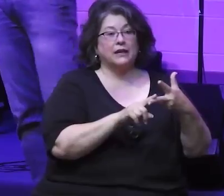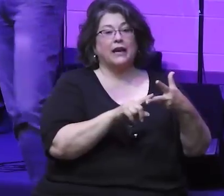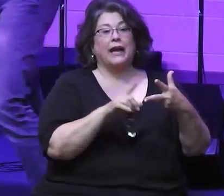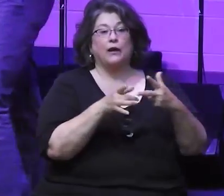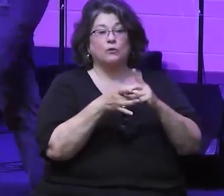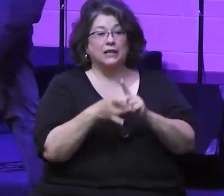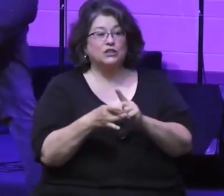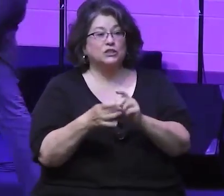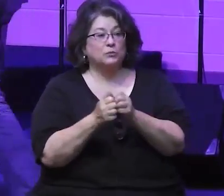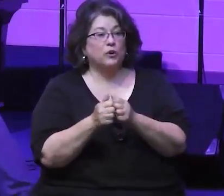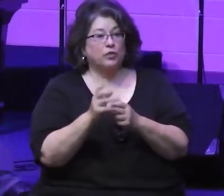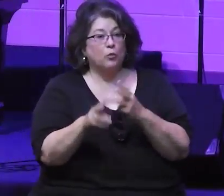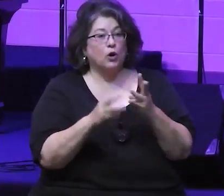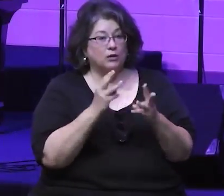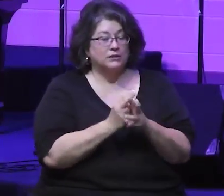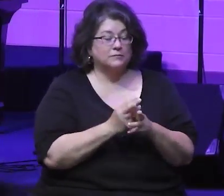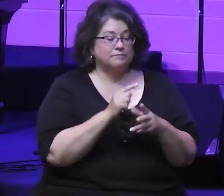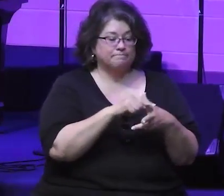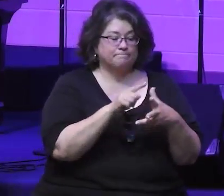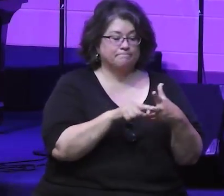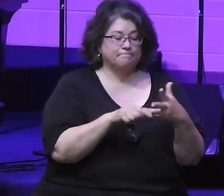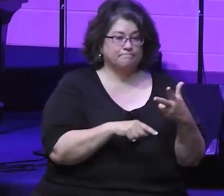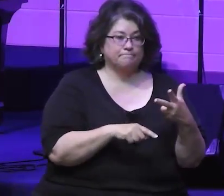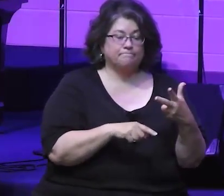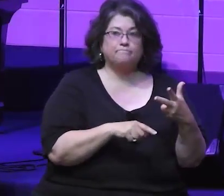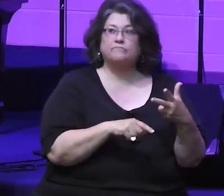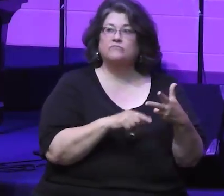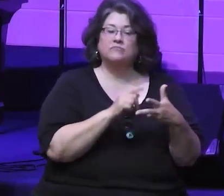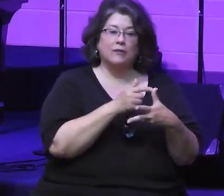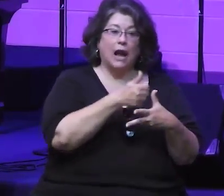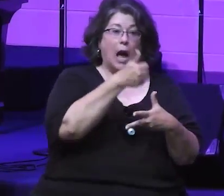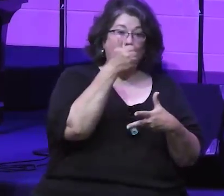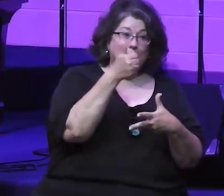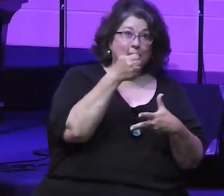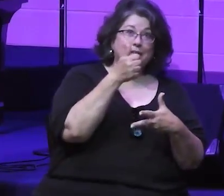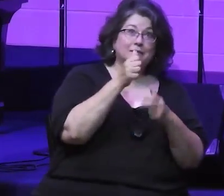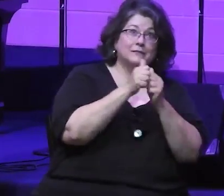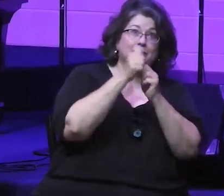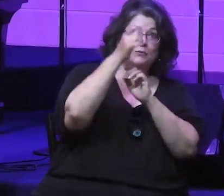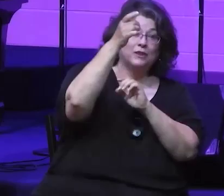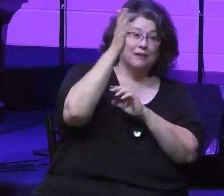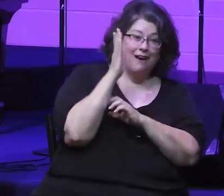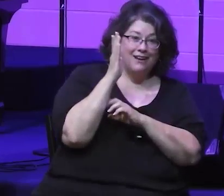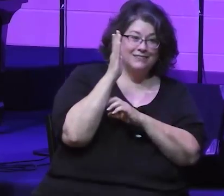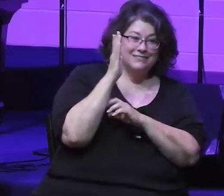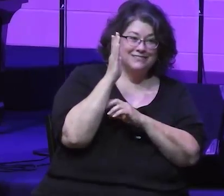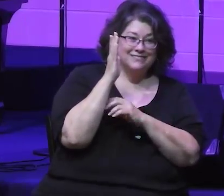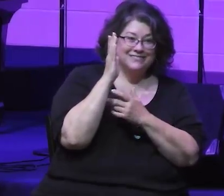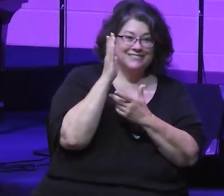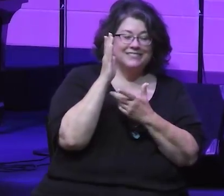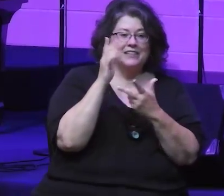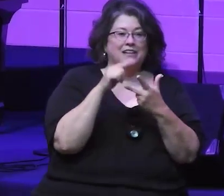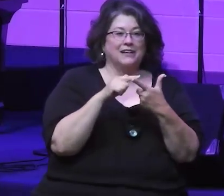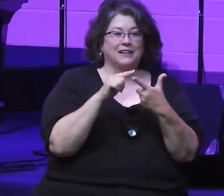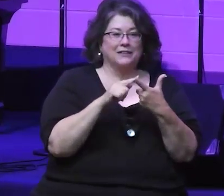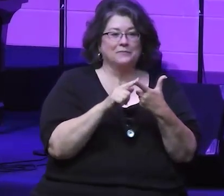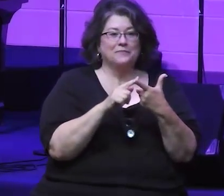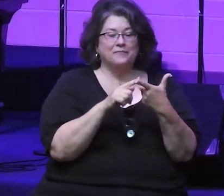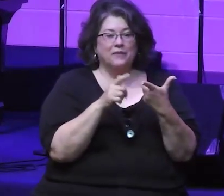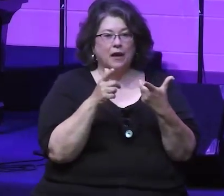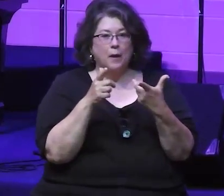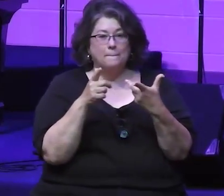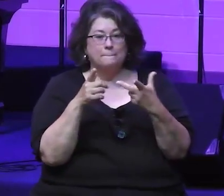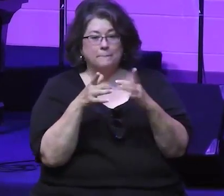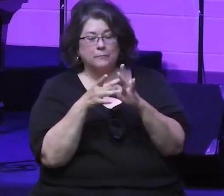and our relationship out. These ideas take these 3 and hold them together in tension. They don't let one be more important than the other, be more important than the other.